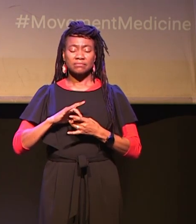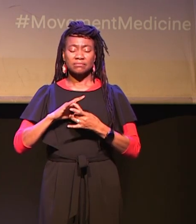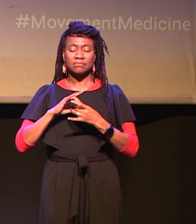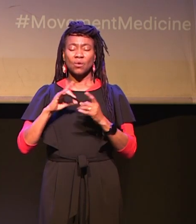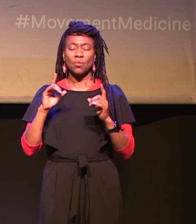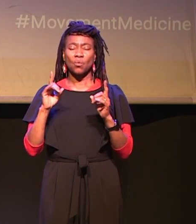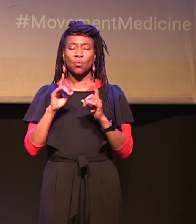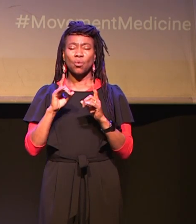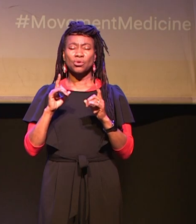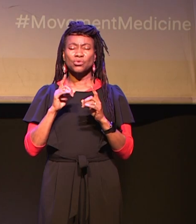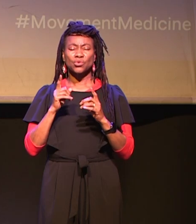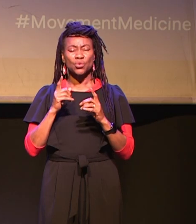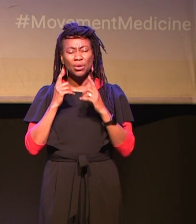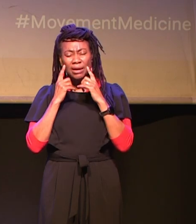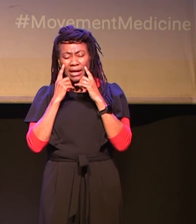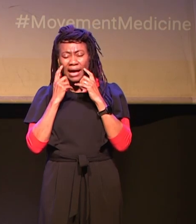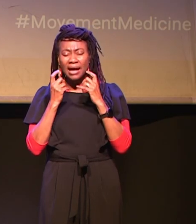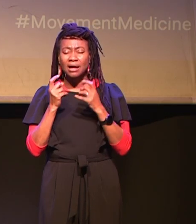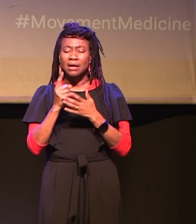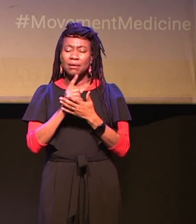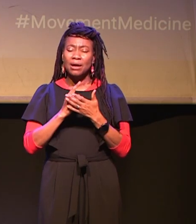What is worth organizing your life around?